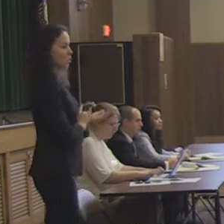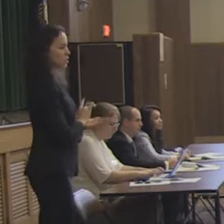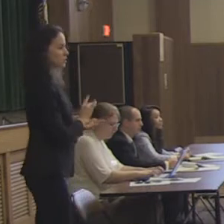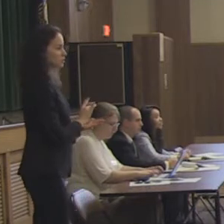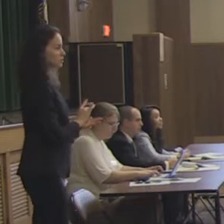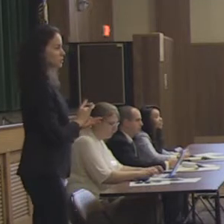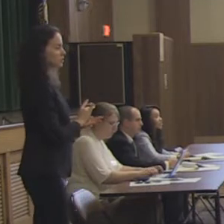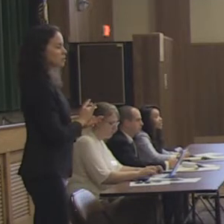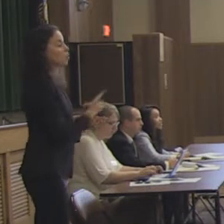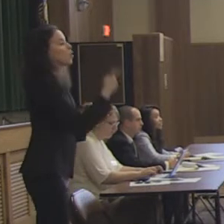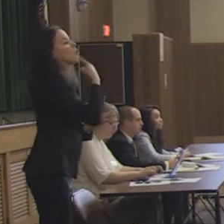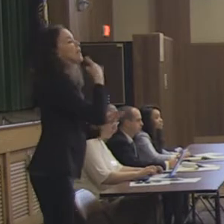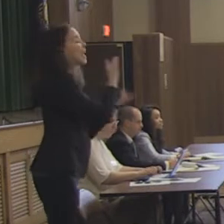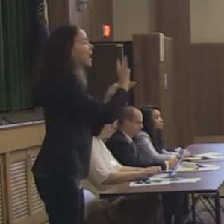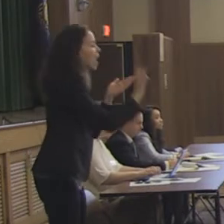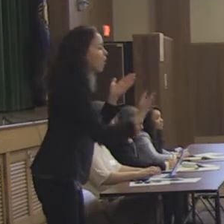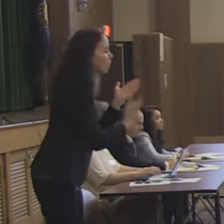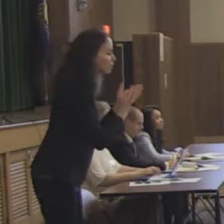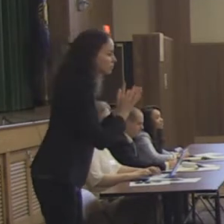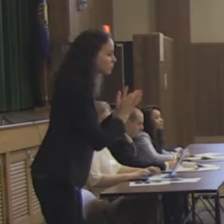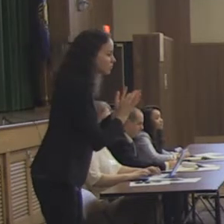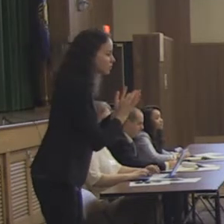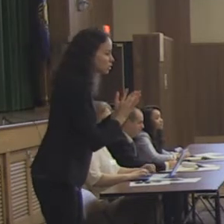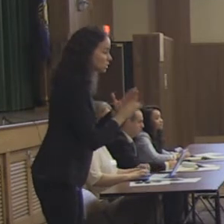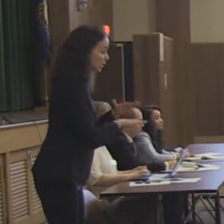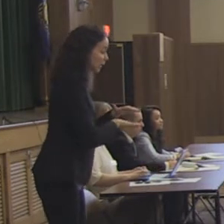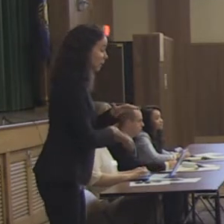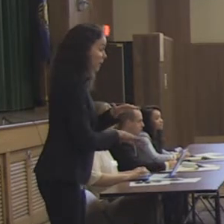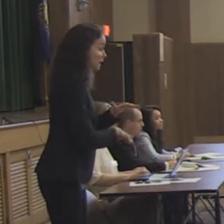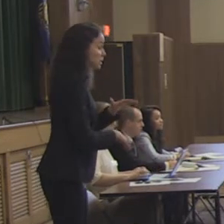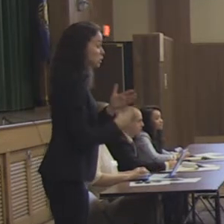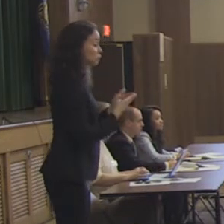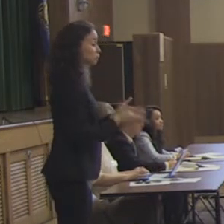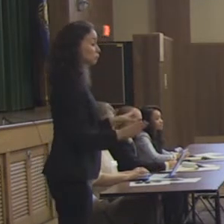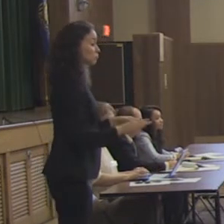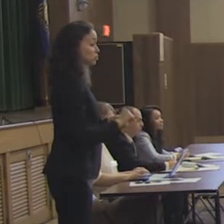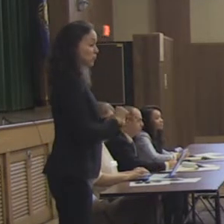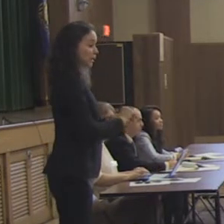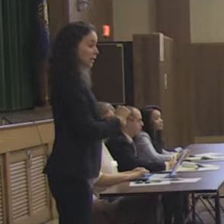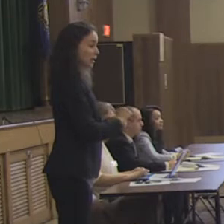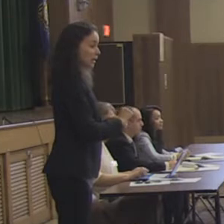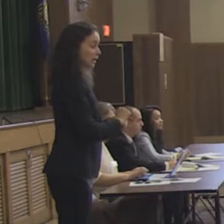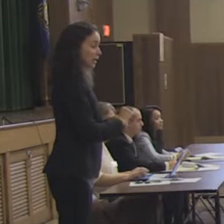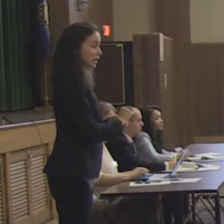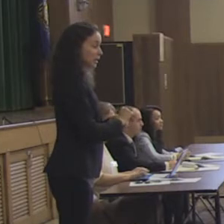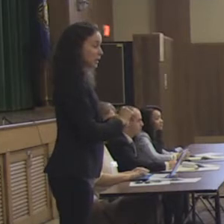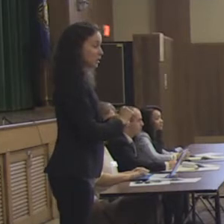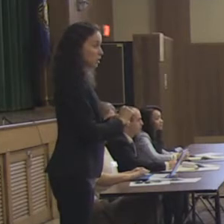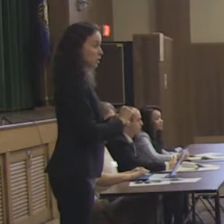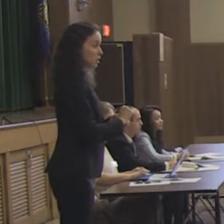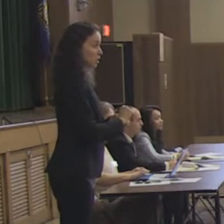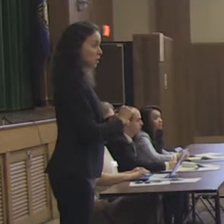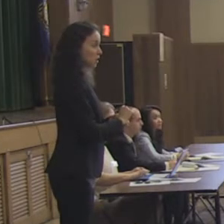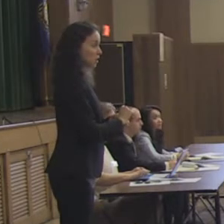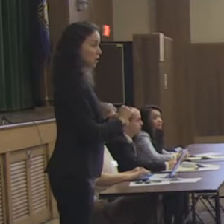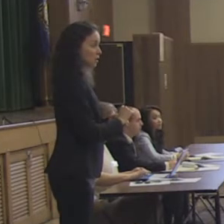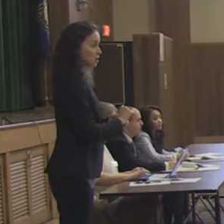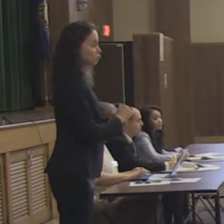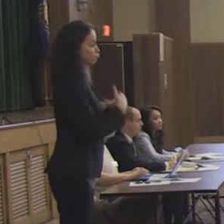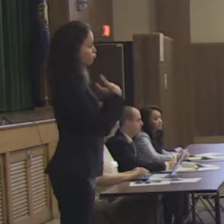that, what is it, 8 hours? 8 hours that gives people a pretty